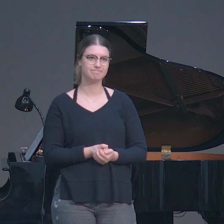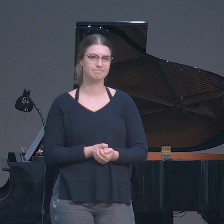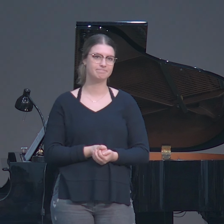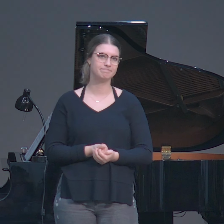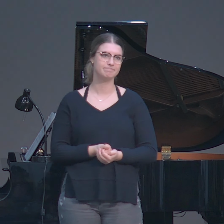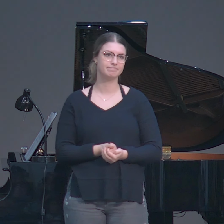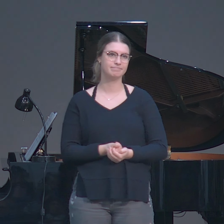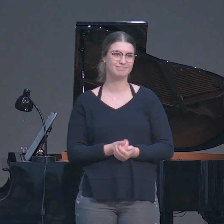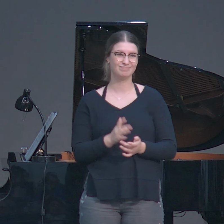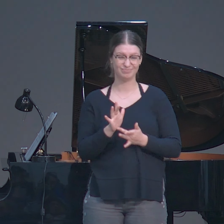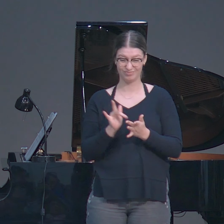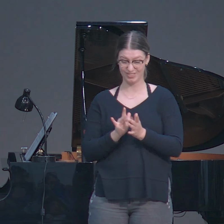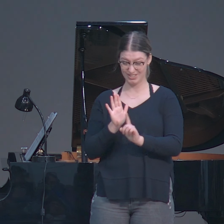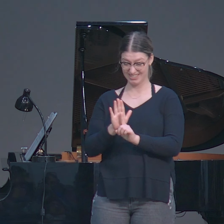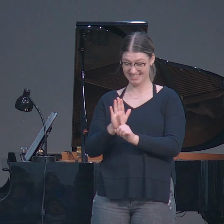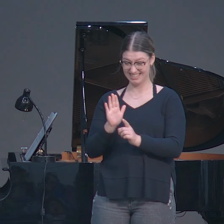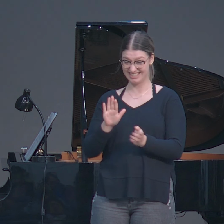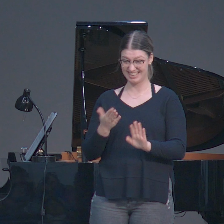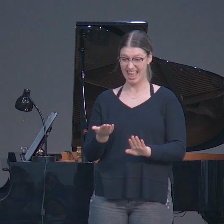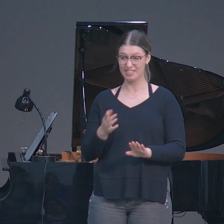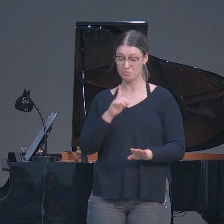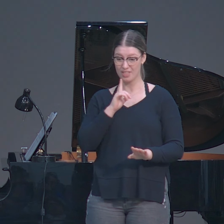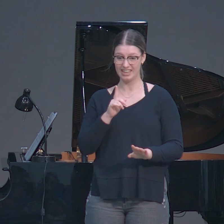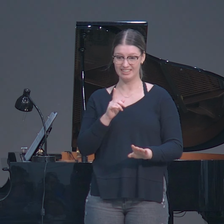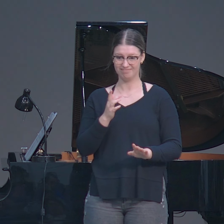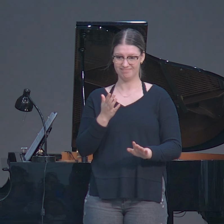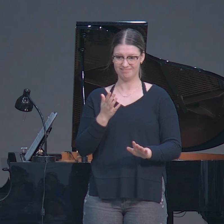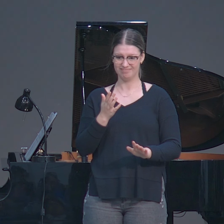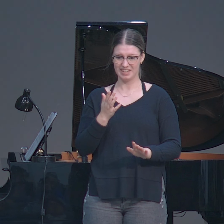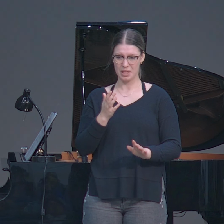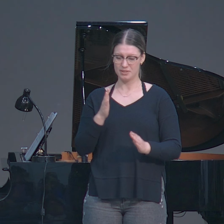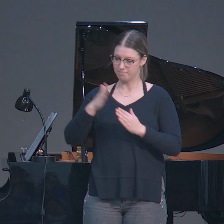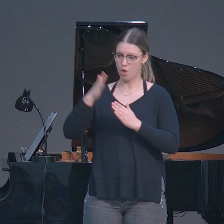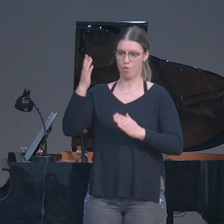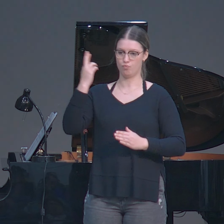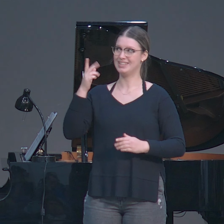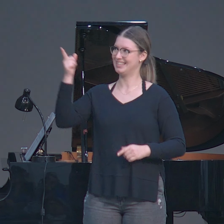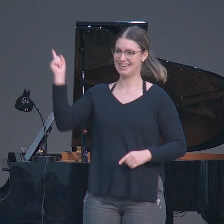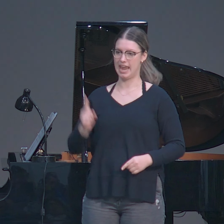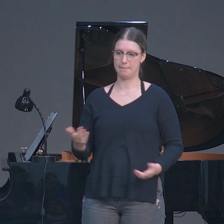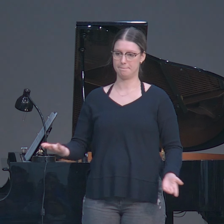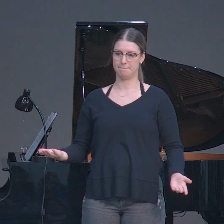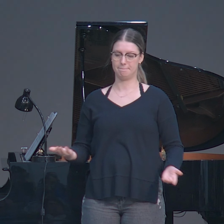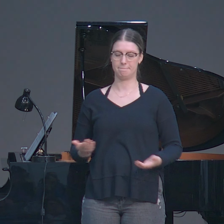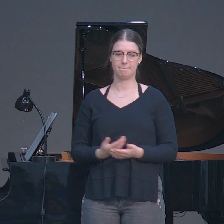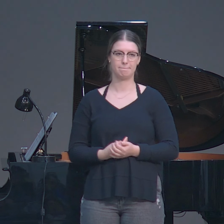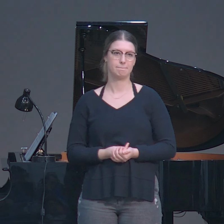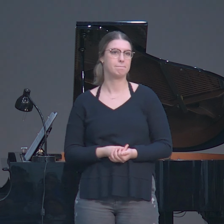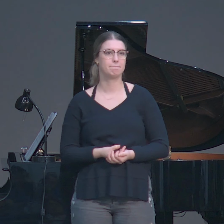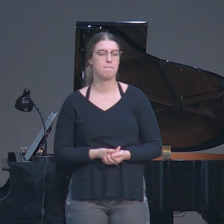Jesus' death was the main reason for his coming. The main